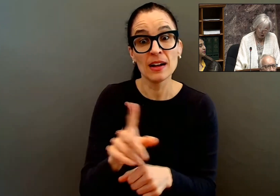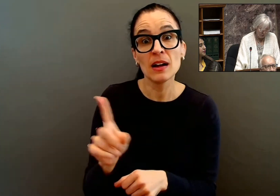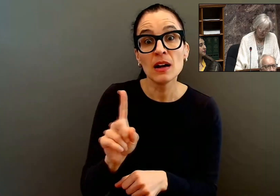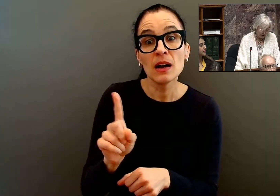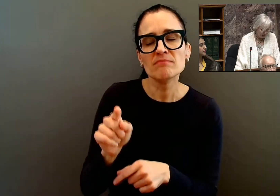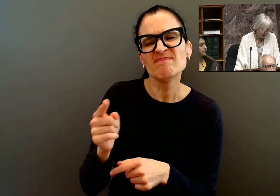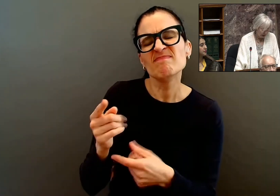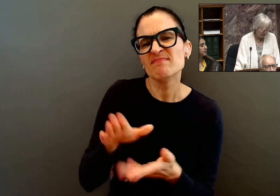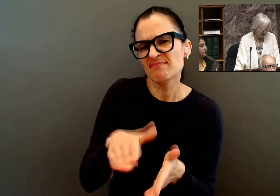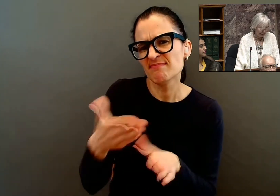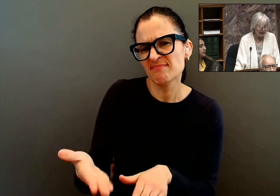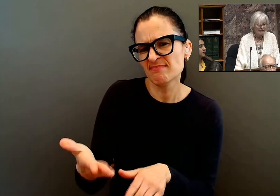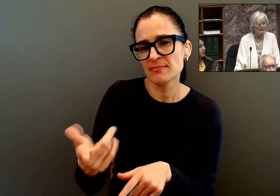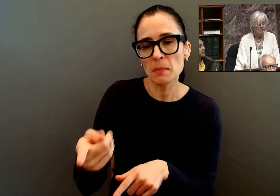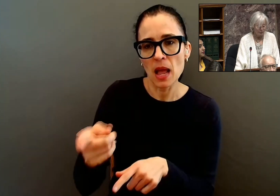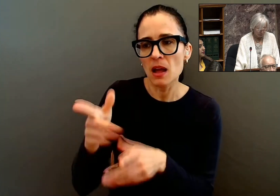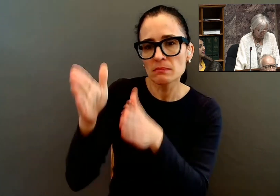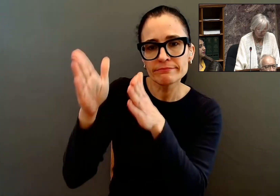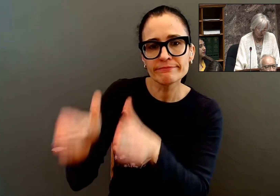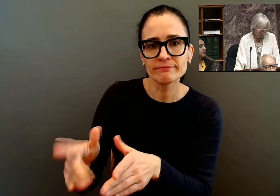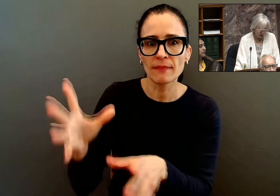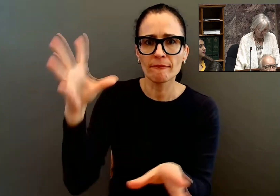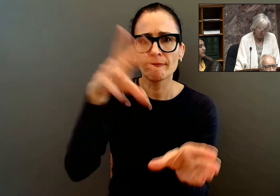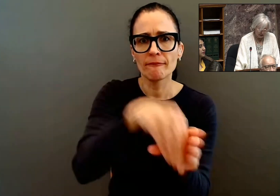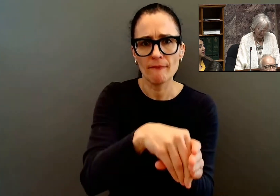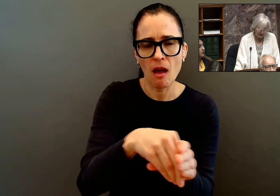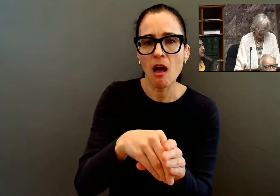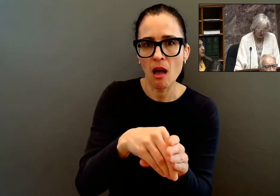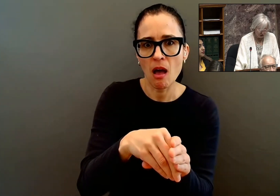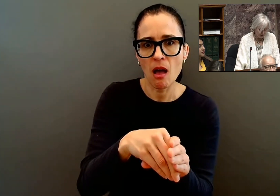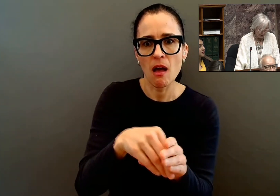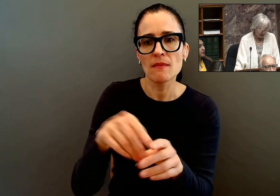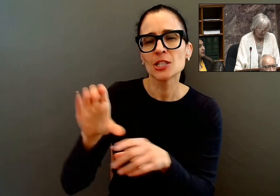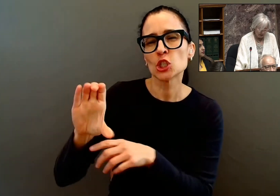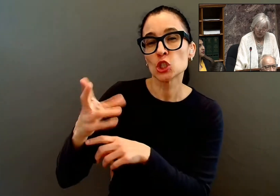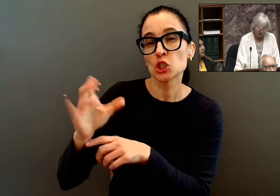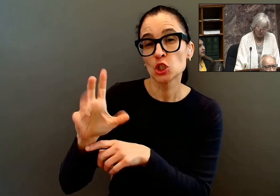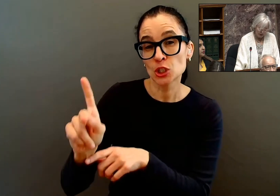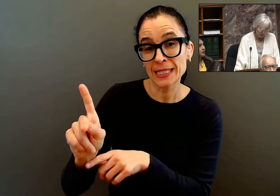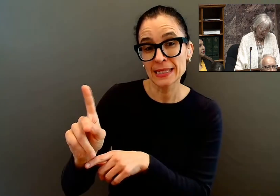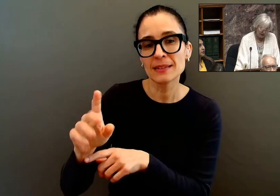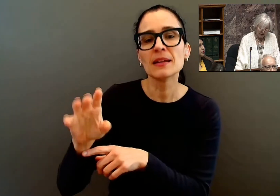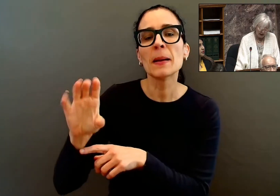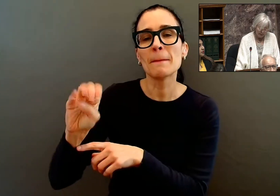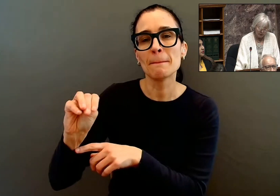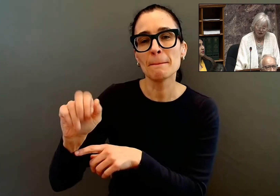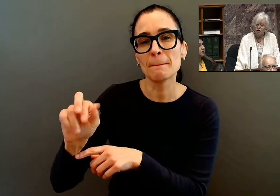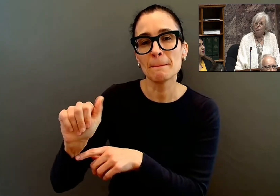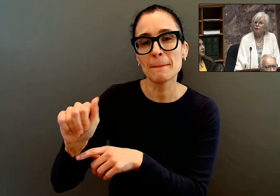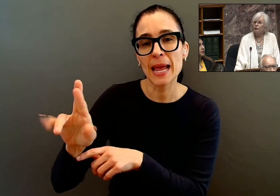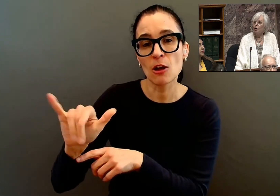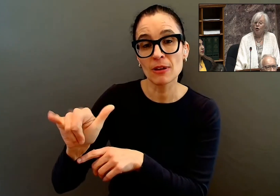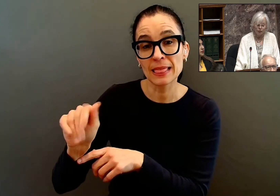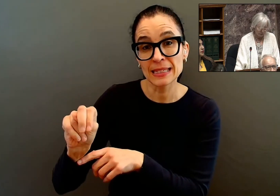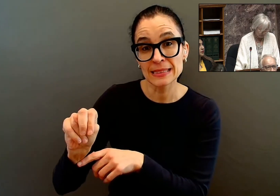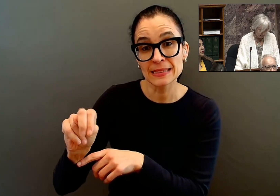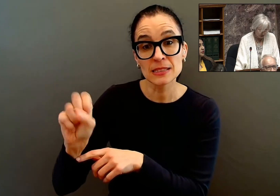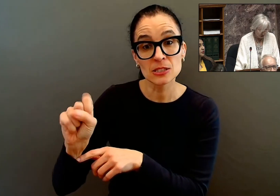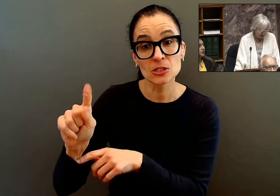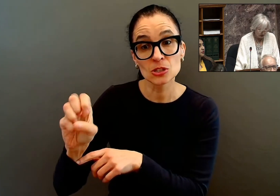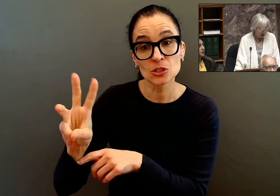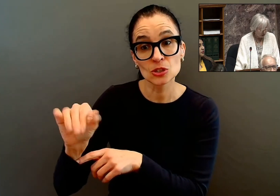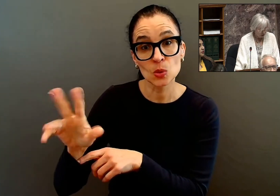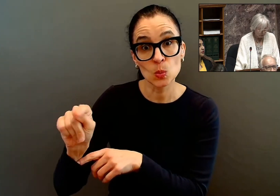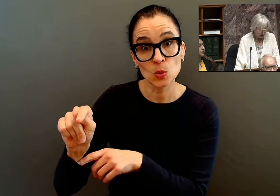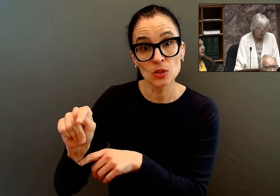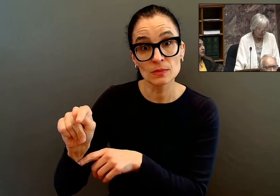Northview Golf and Country Club stands as a premier golf destination. It was built in collaboration with golf